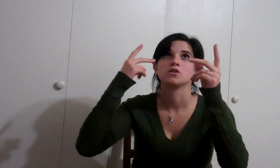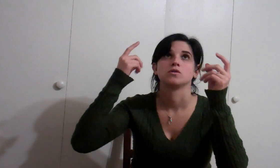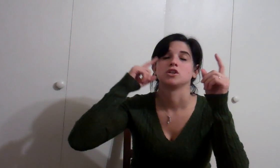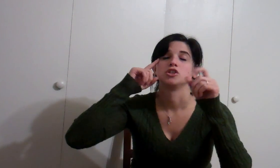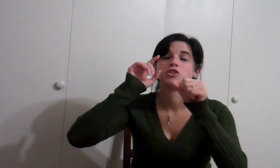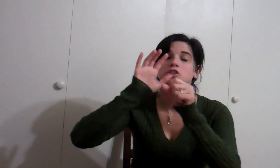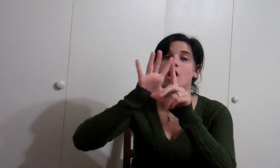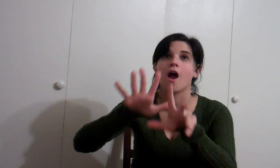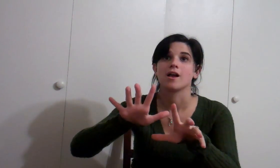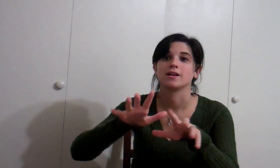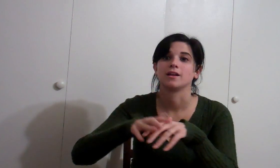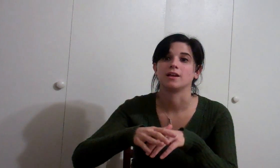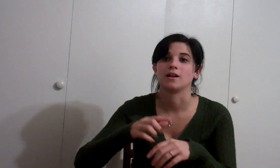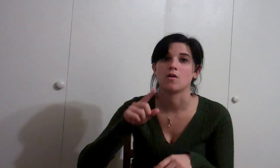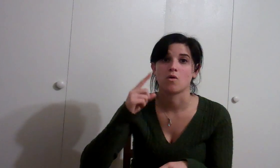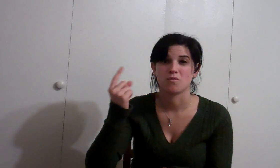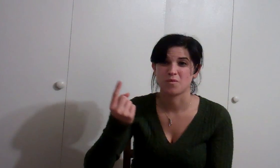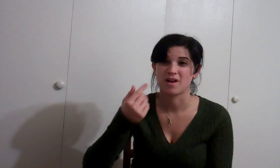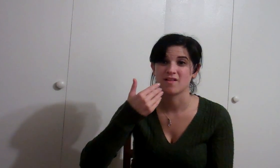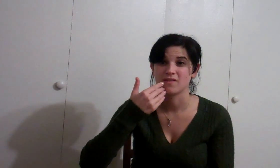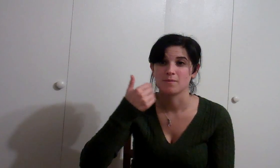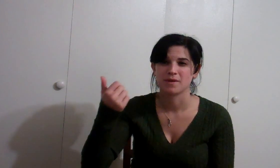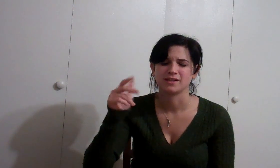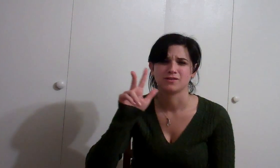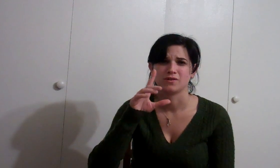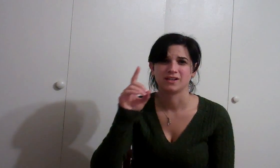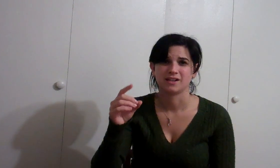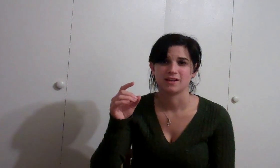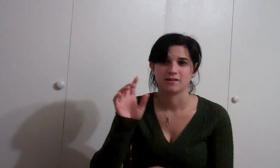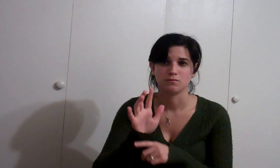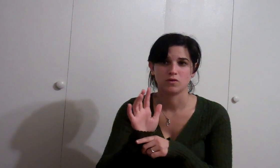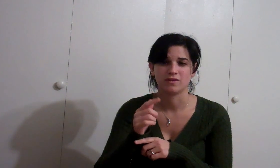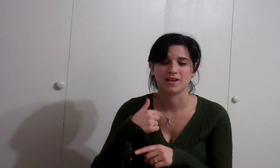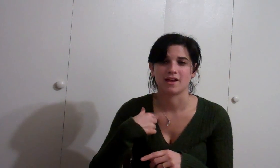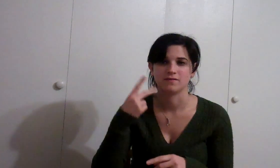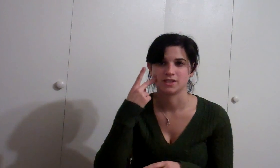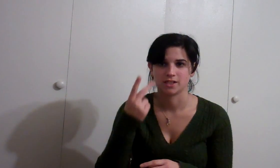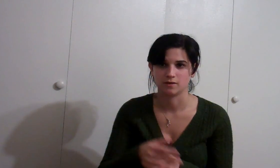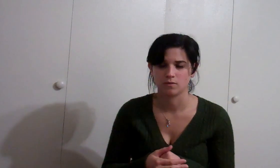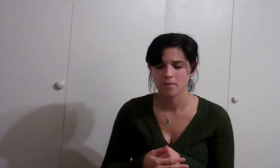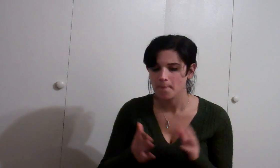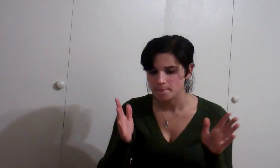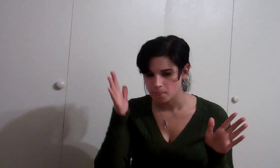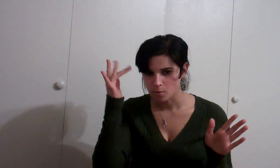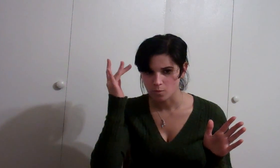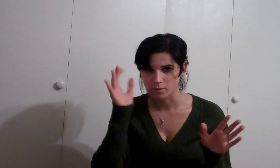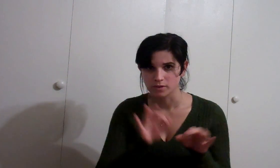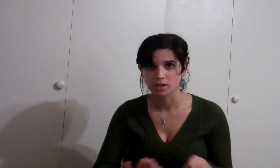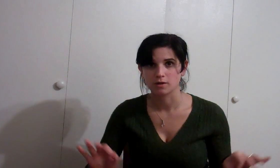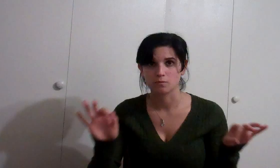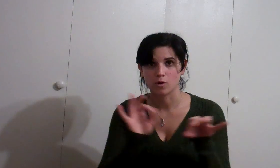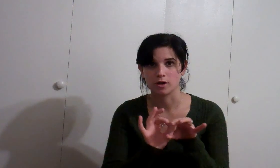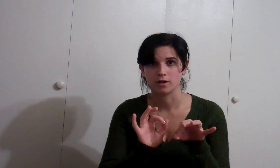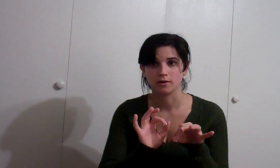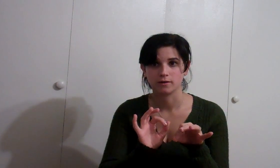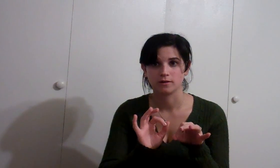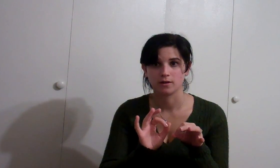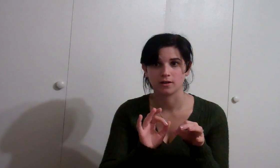3D films I've ever seen. Now, why was it so important to do it in 3D? Was that always the